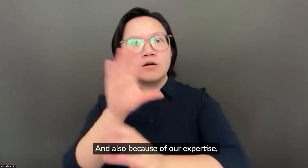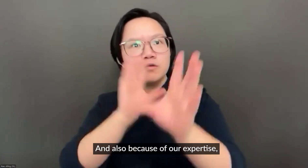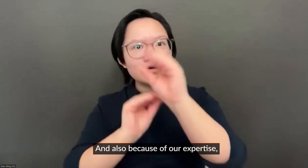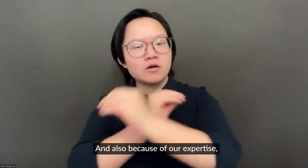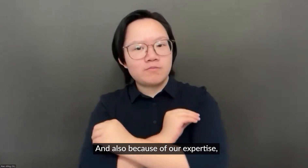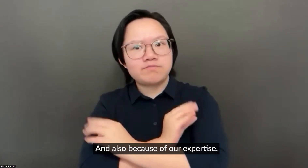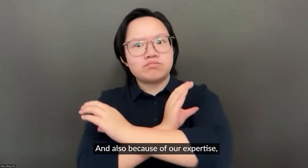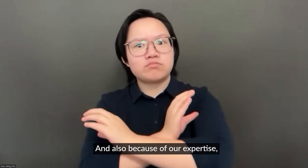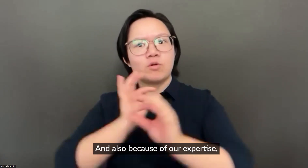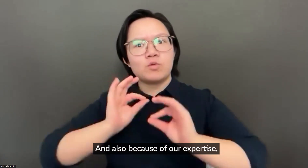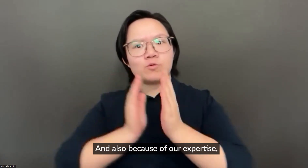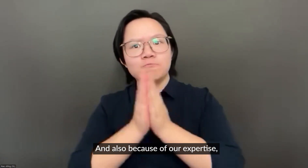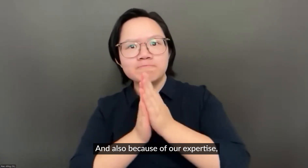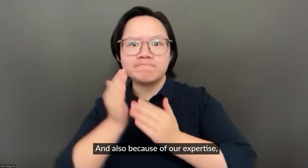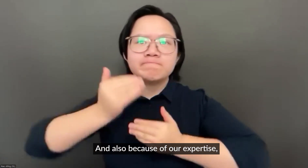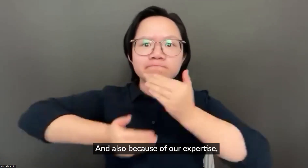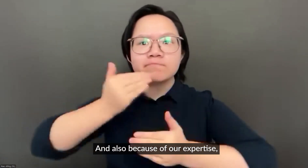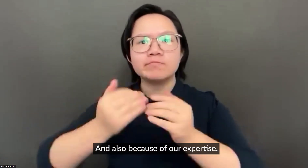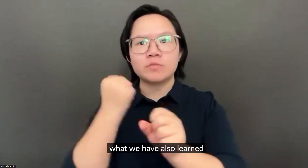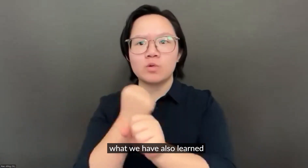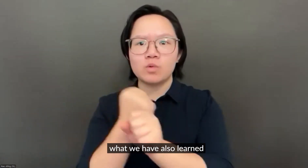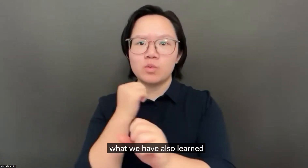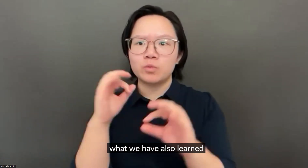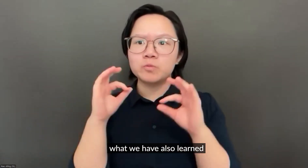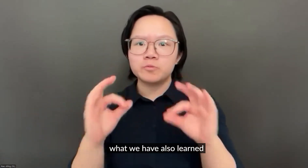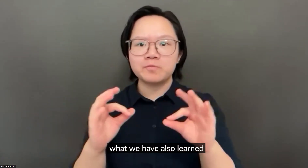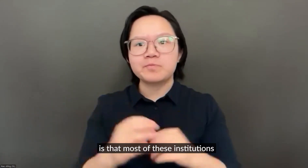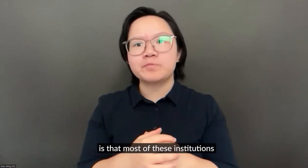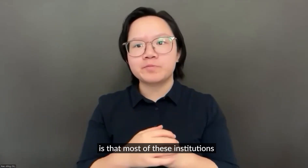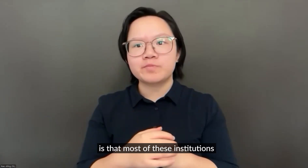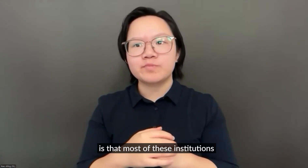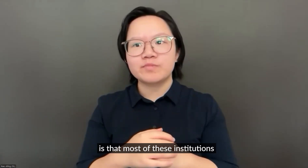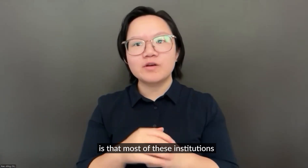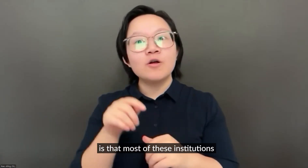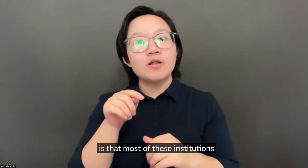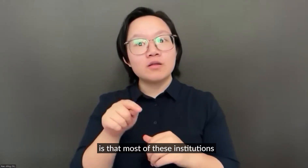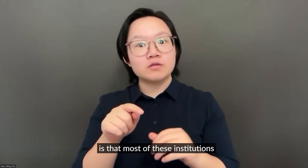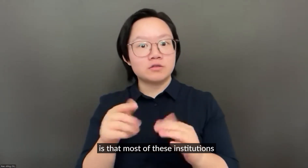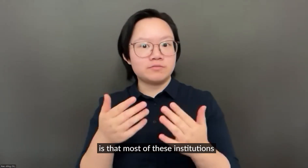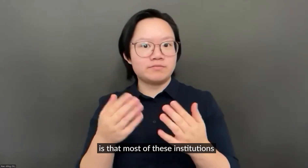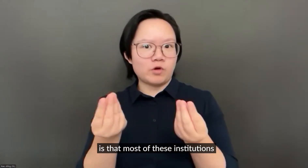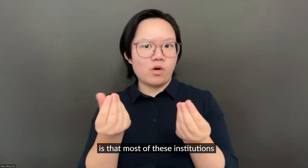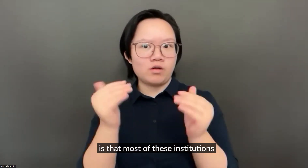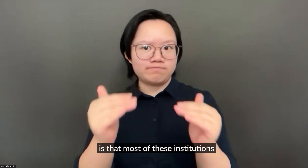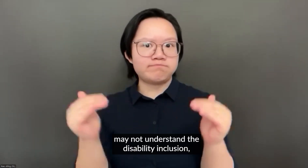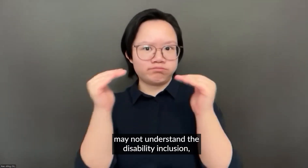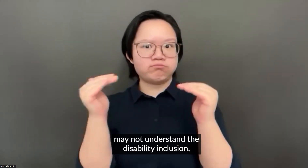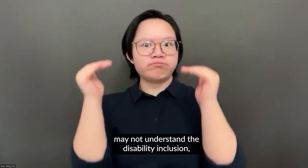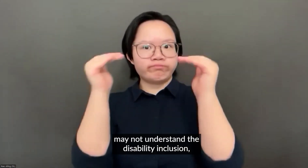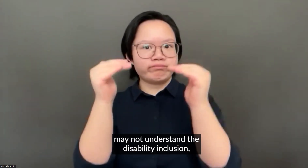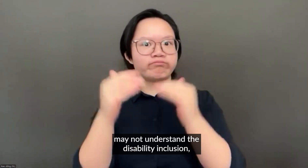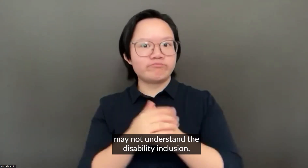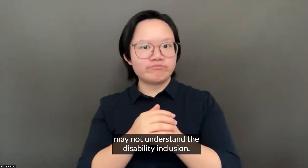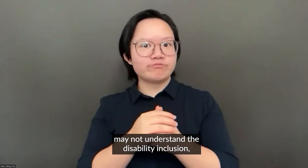So, and also because of our expertise, what we have also learned is that most of these institutions may